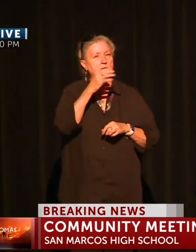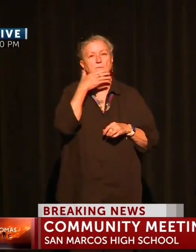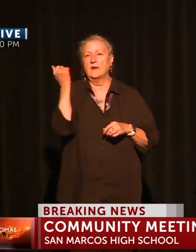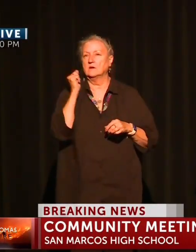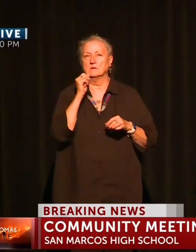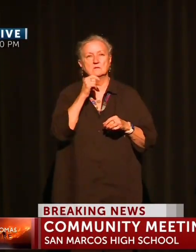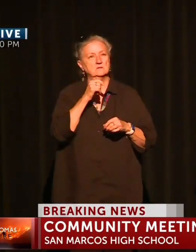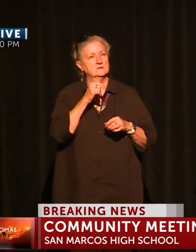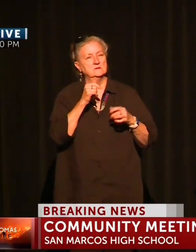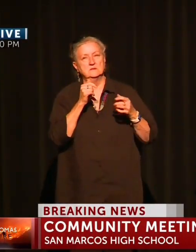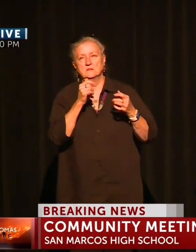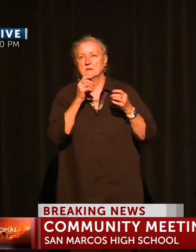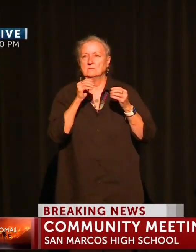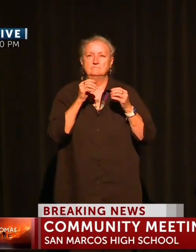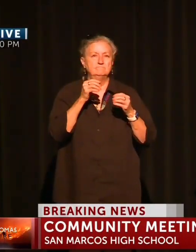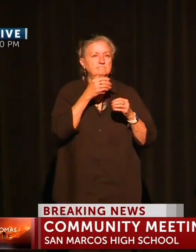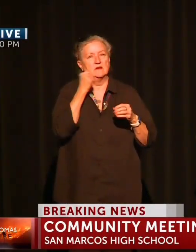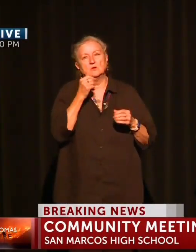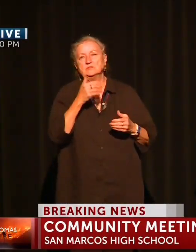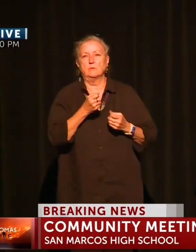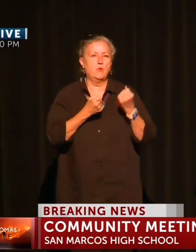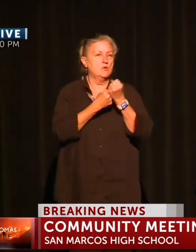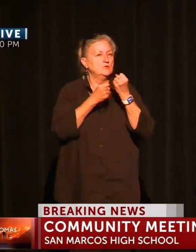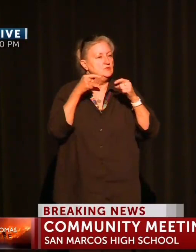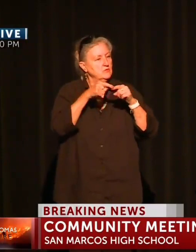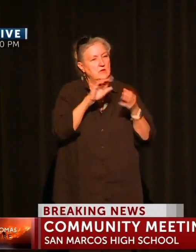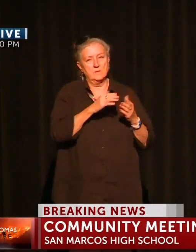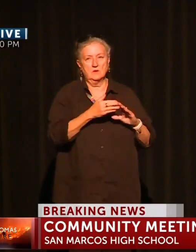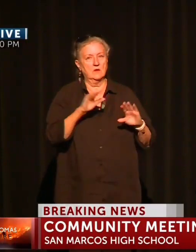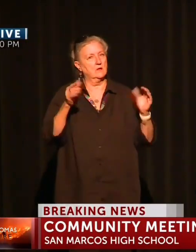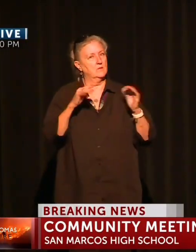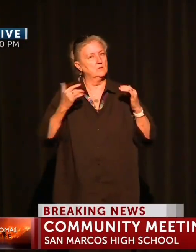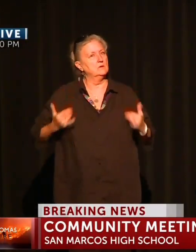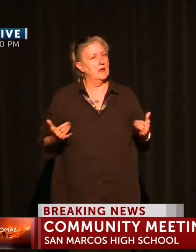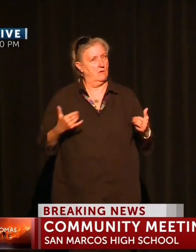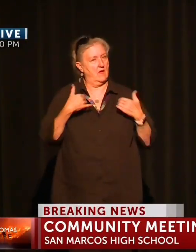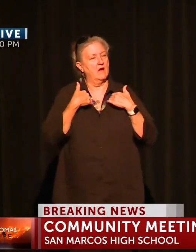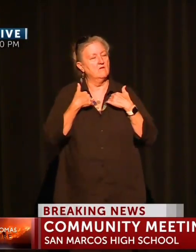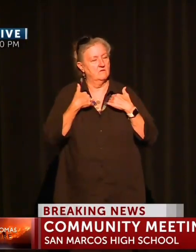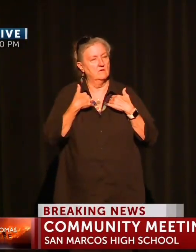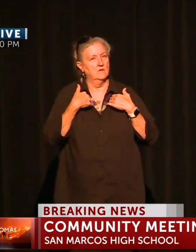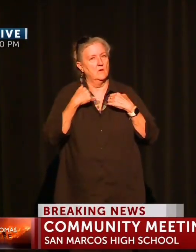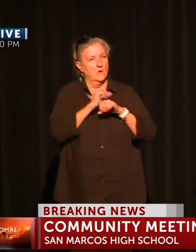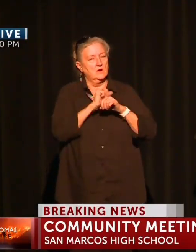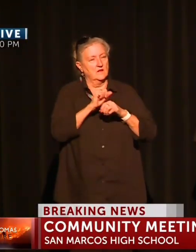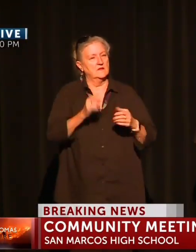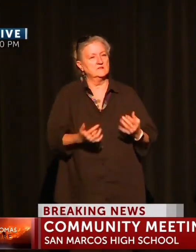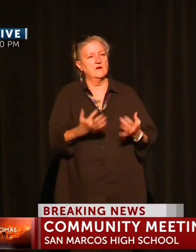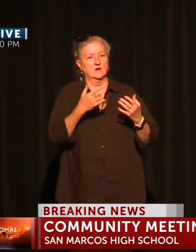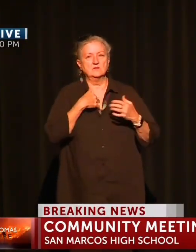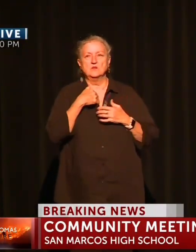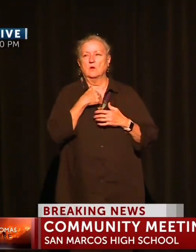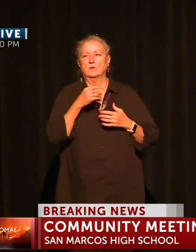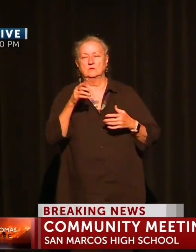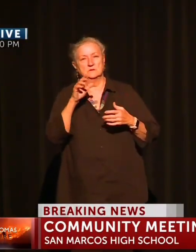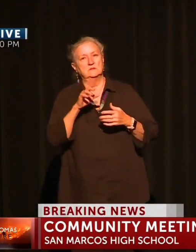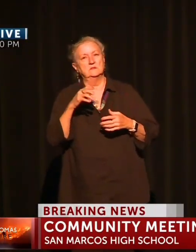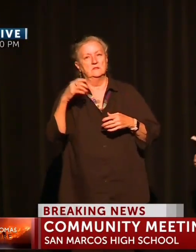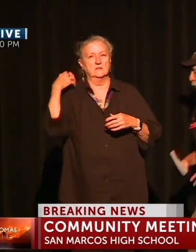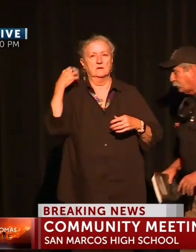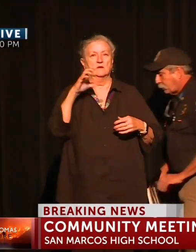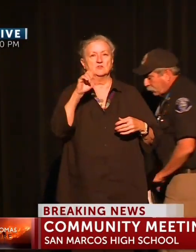greater support to the community than what we have right now that's on this fire. So I'd like to bring up Chief Childers. Thank you.